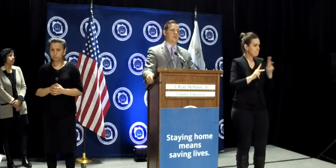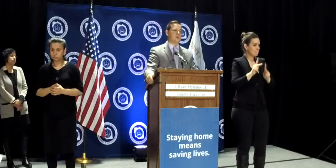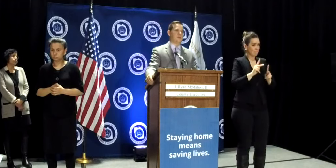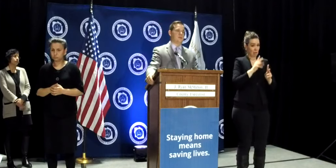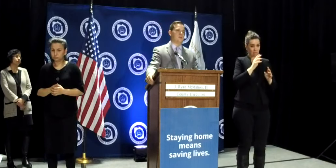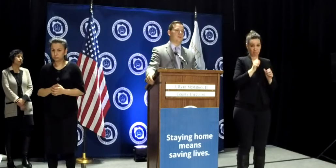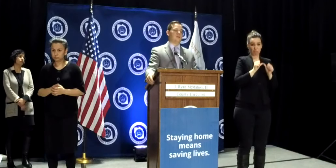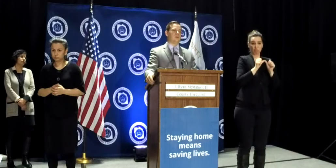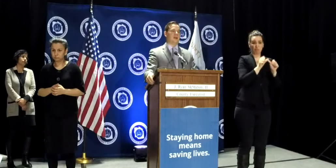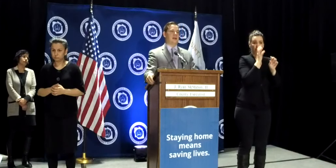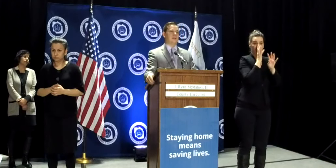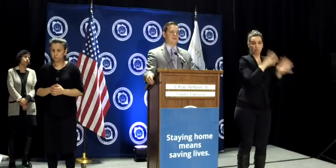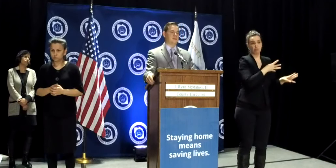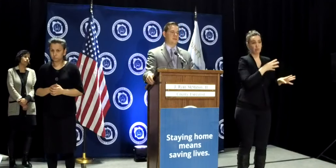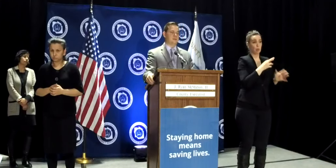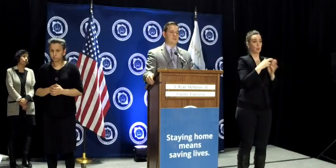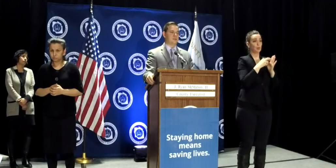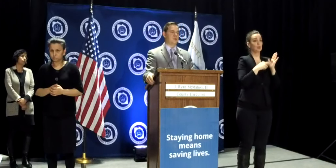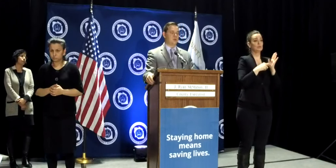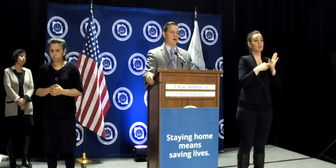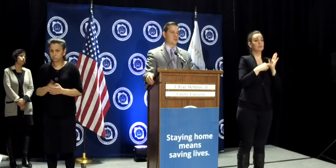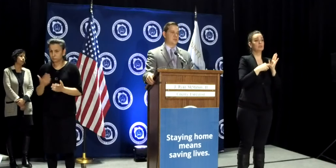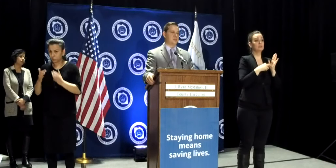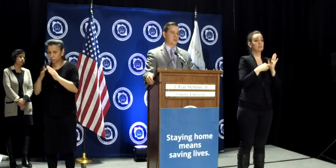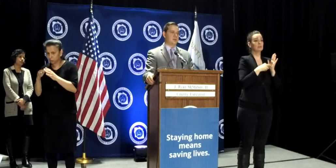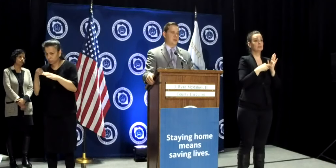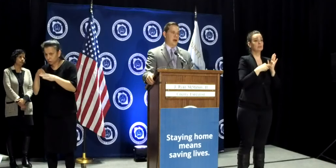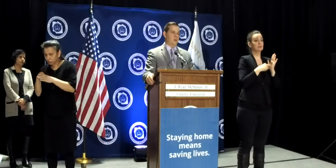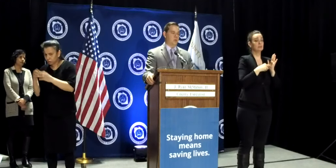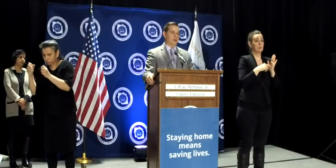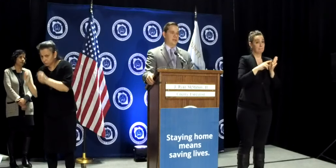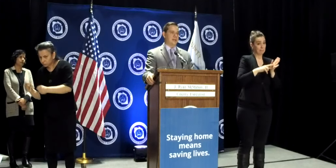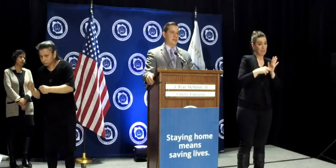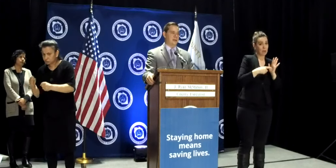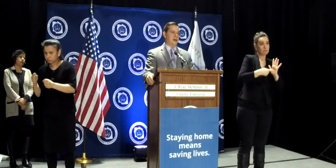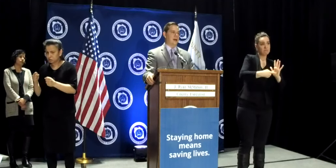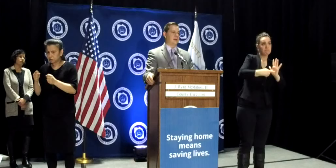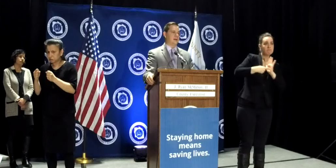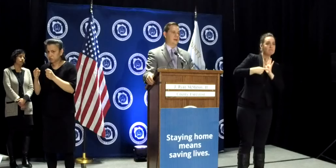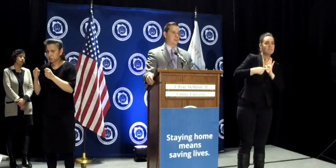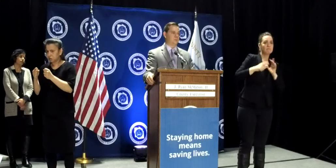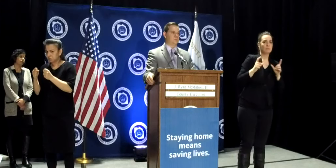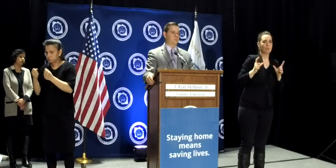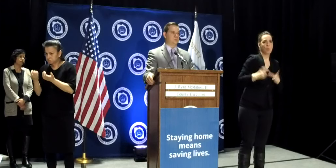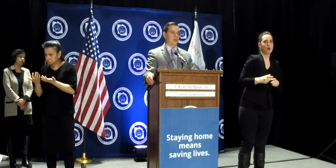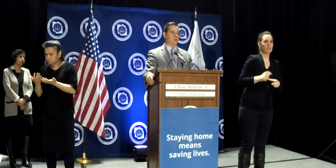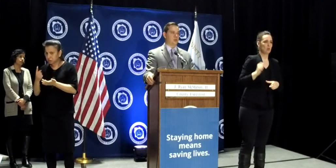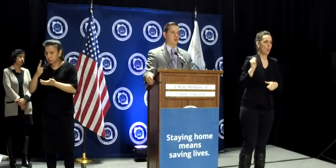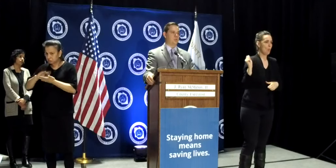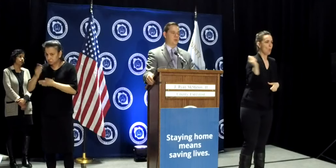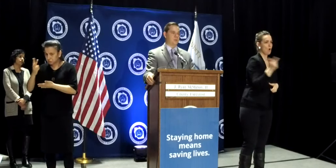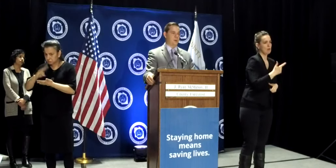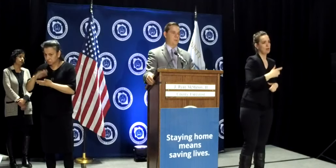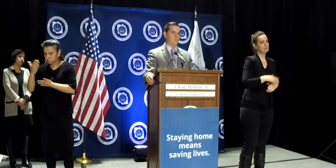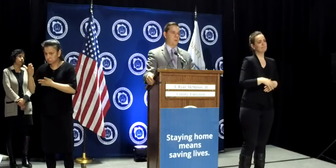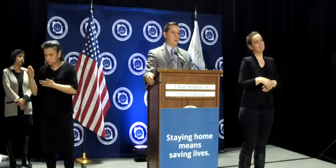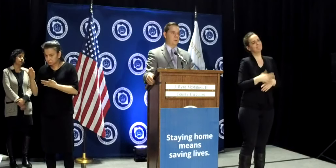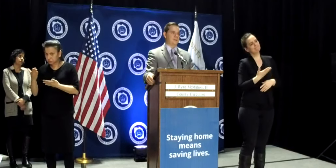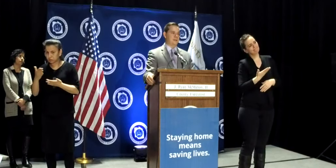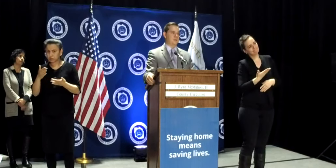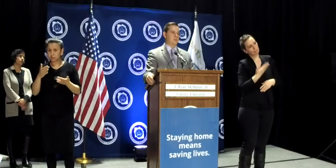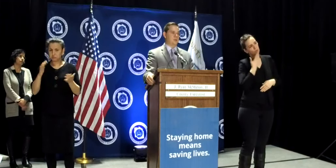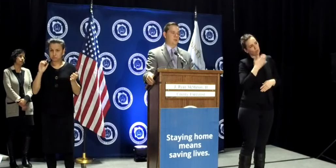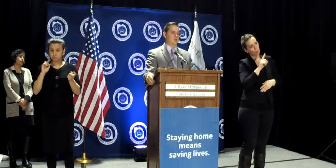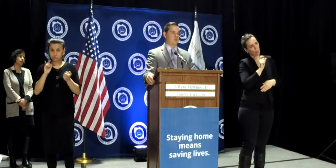we look at it's a good question. I would really lean on Dr. Gupta and